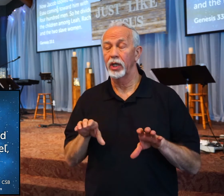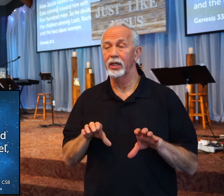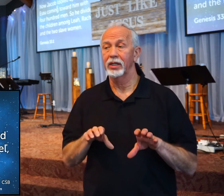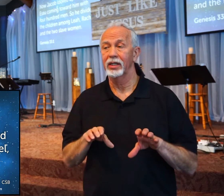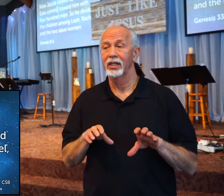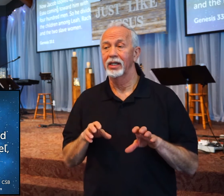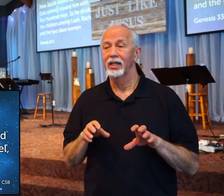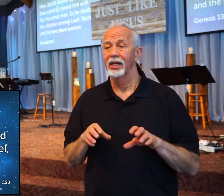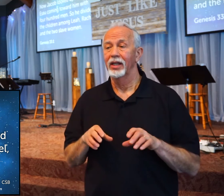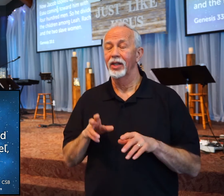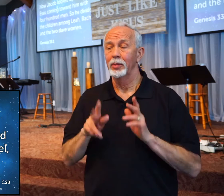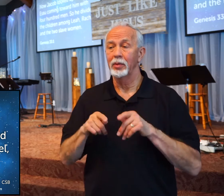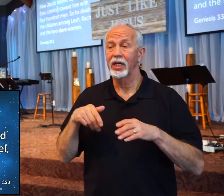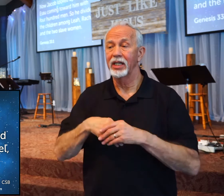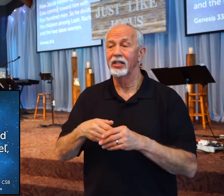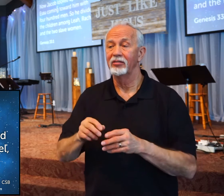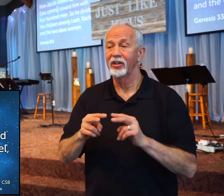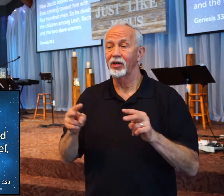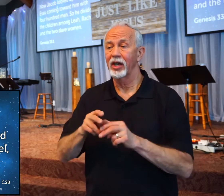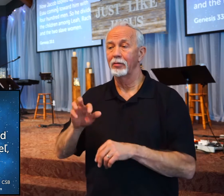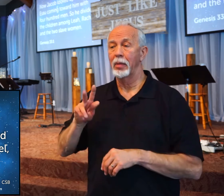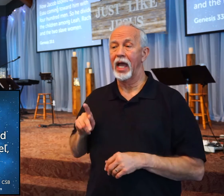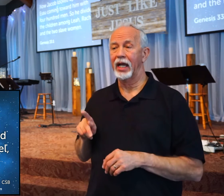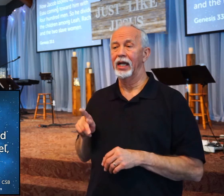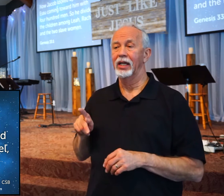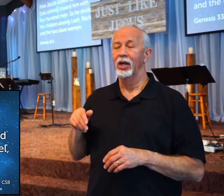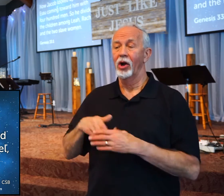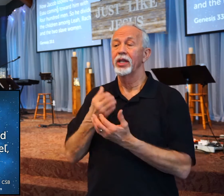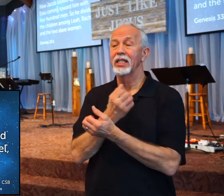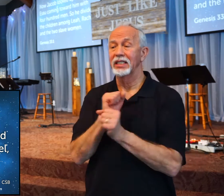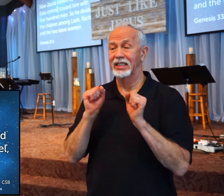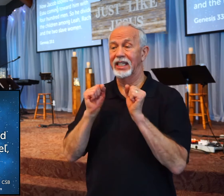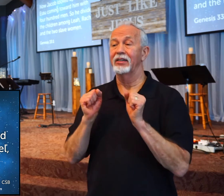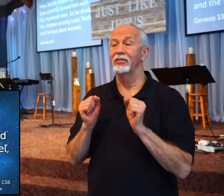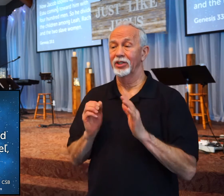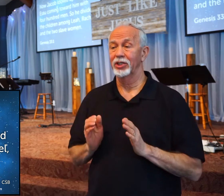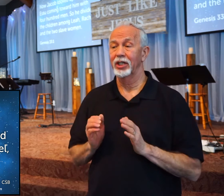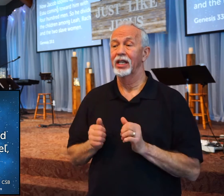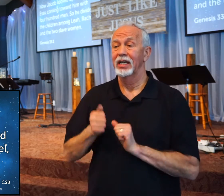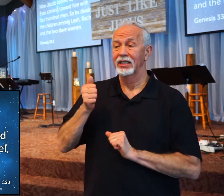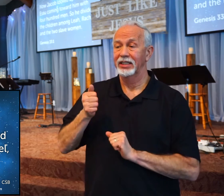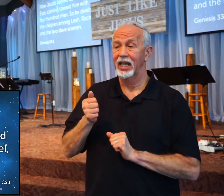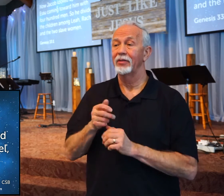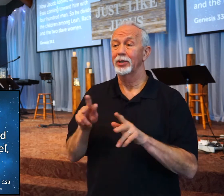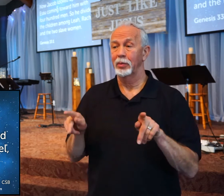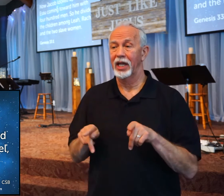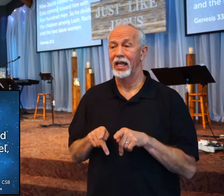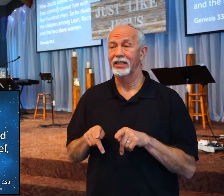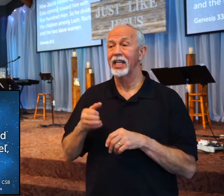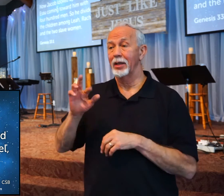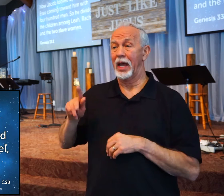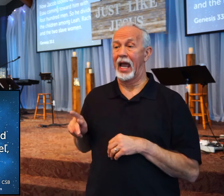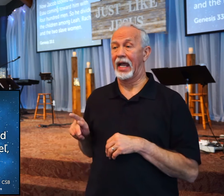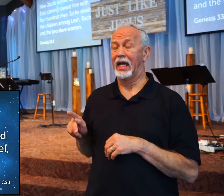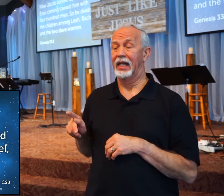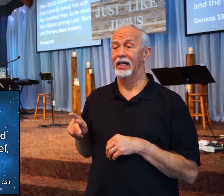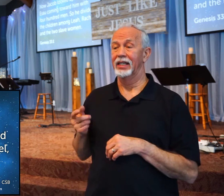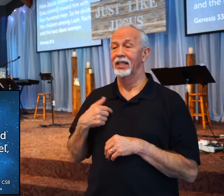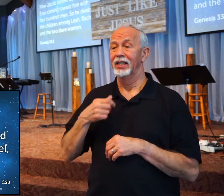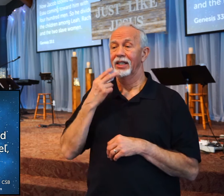Those who are in the very back are in the safest position. And right there in the back, we